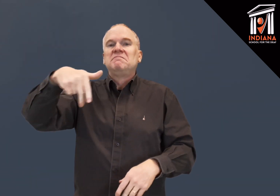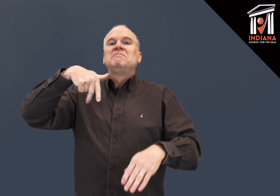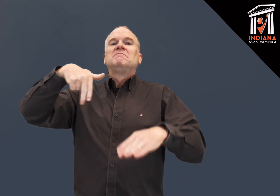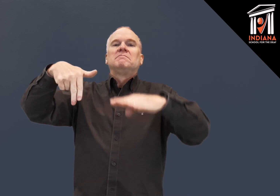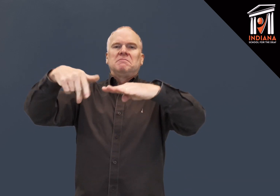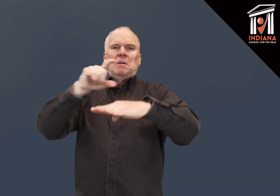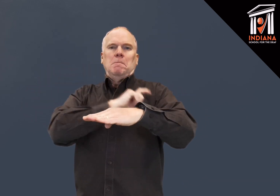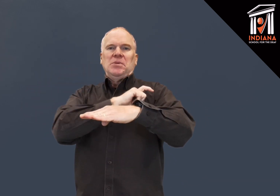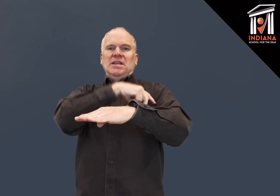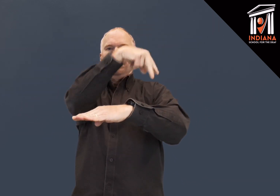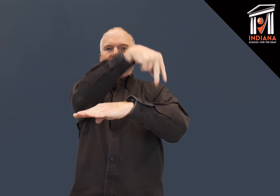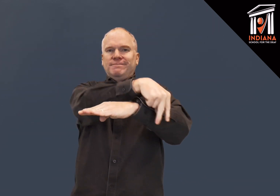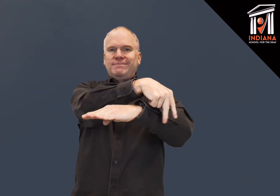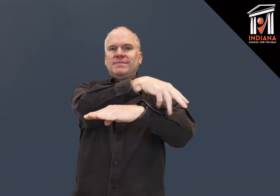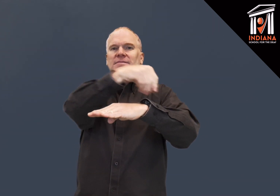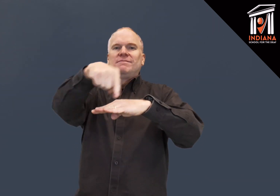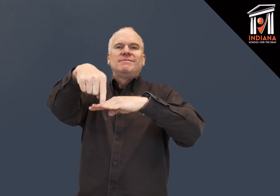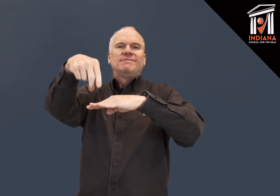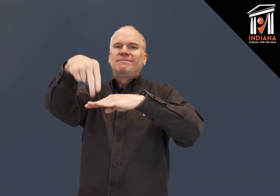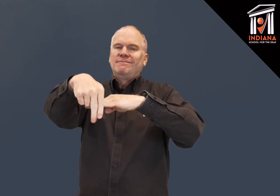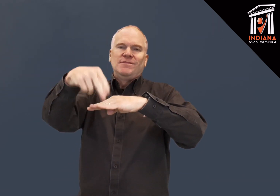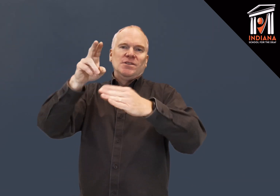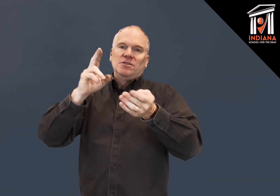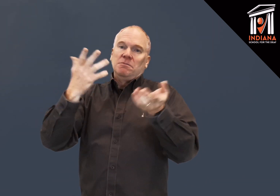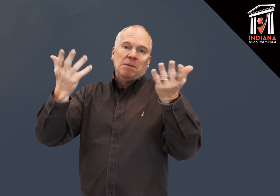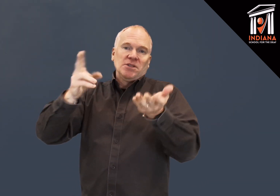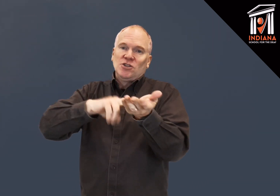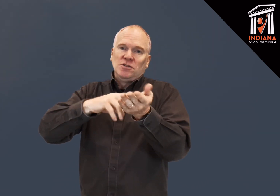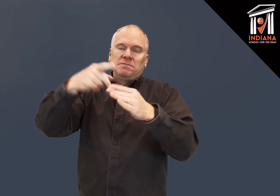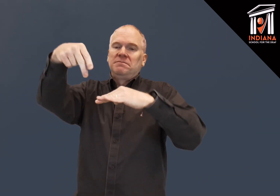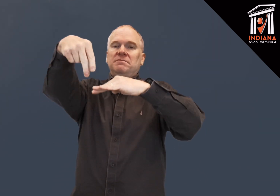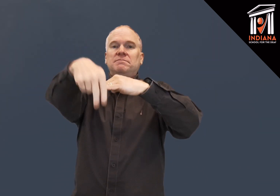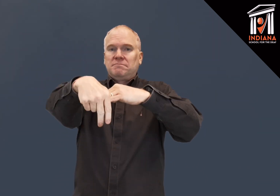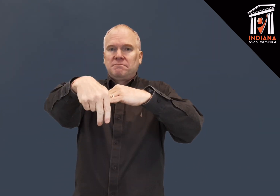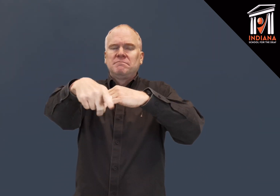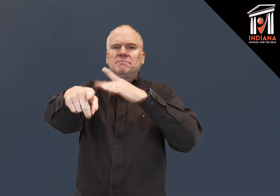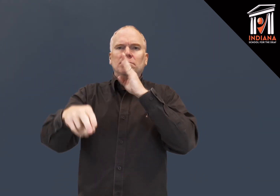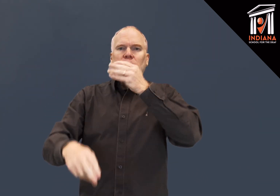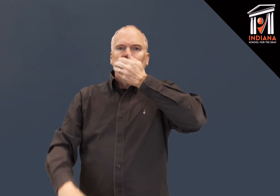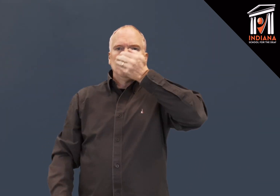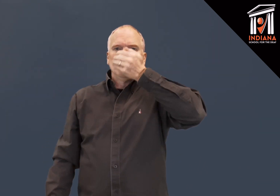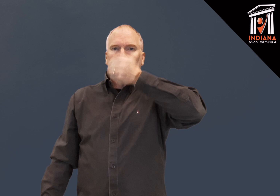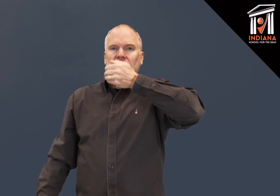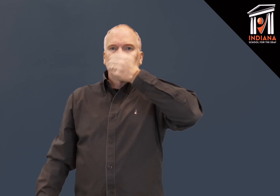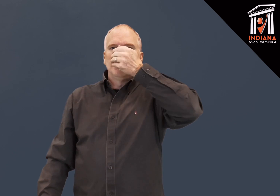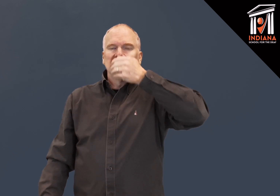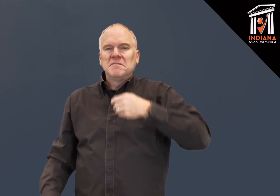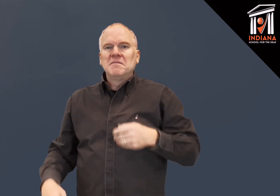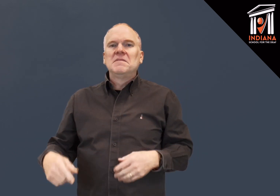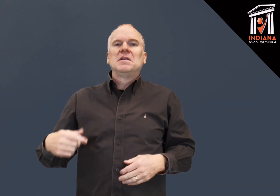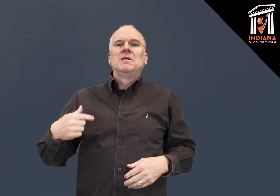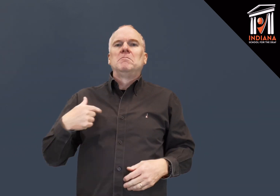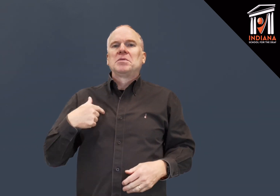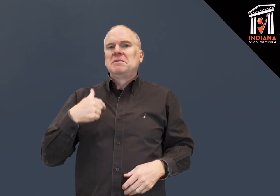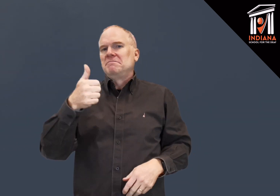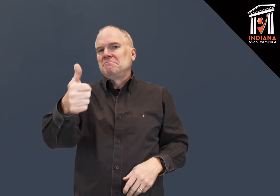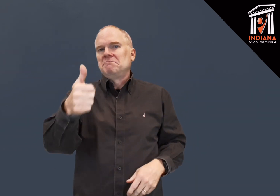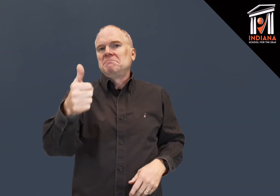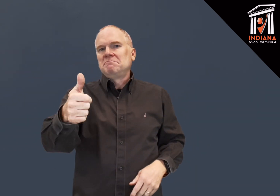And then I walked over. They had a security station and possibly a nurse, I believe, who once again was talking to me. Her mask